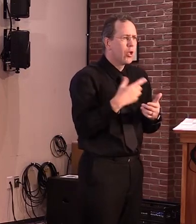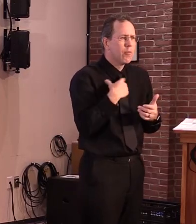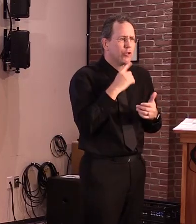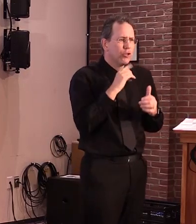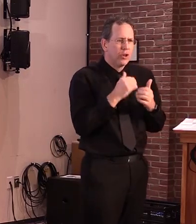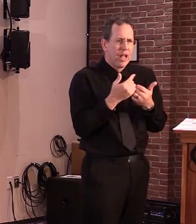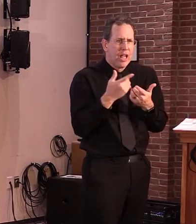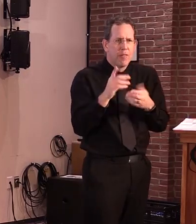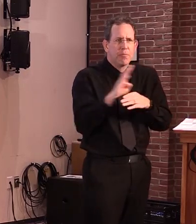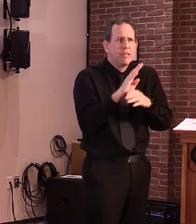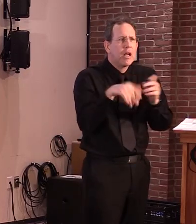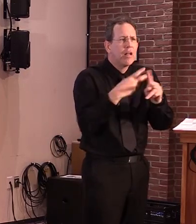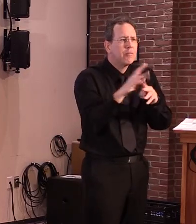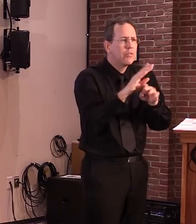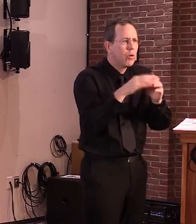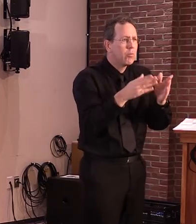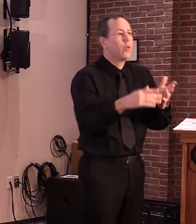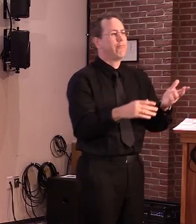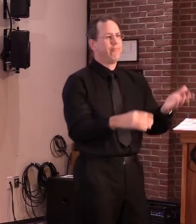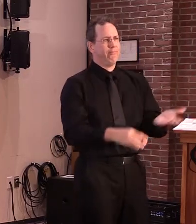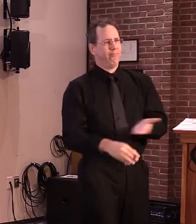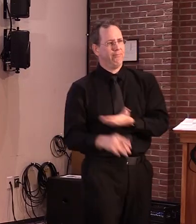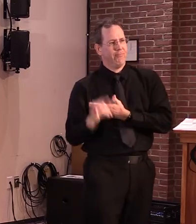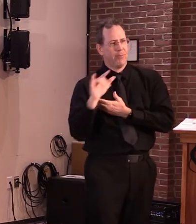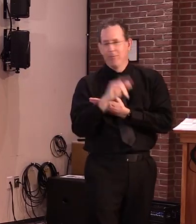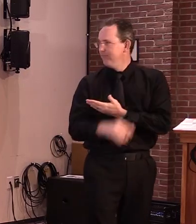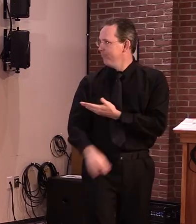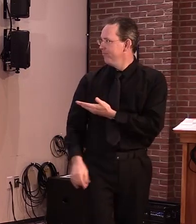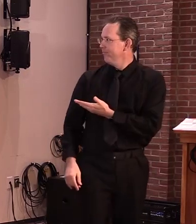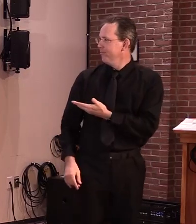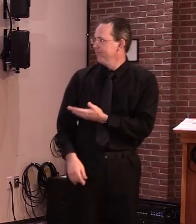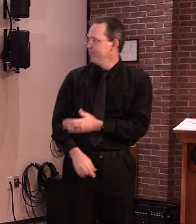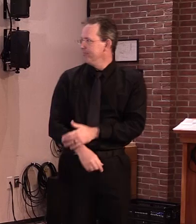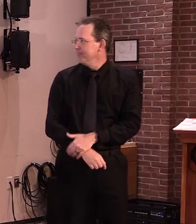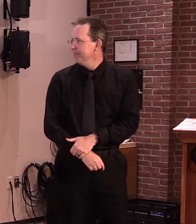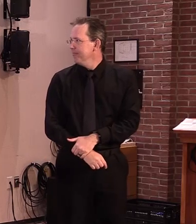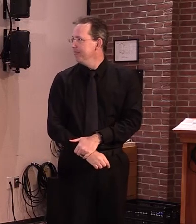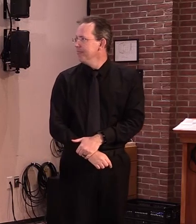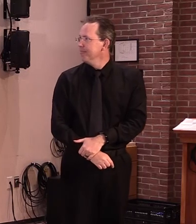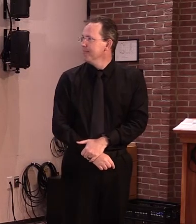I would be richer than a reporter is. They're taking off as we speak.